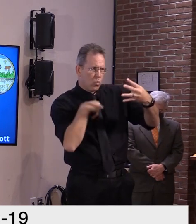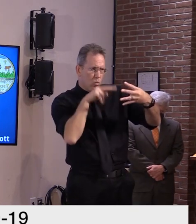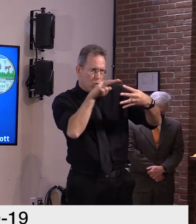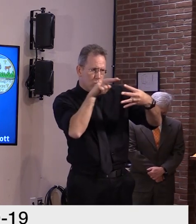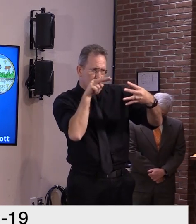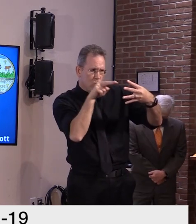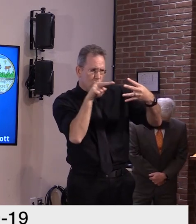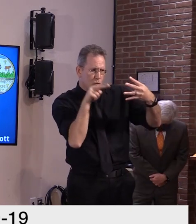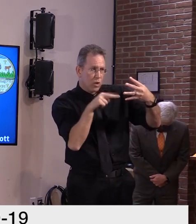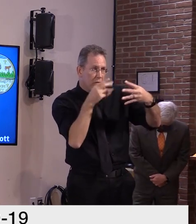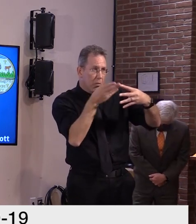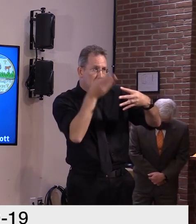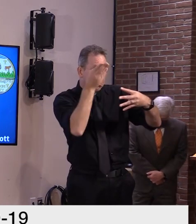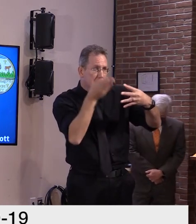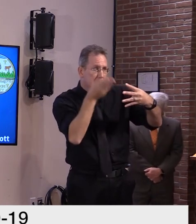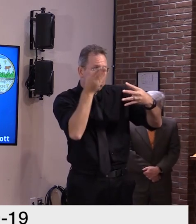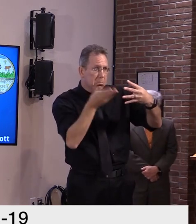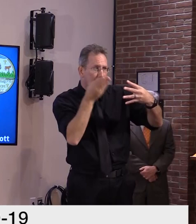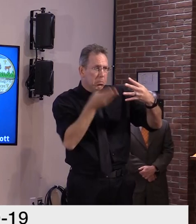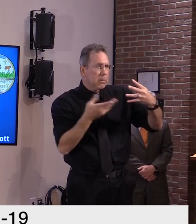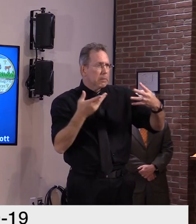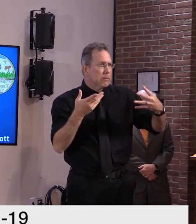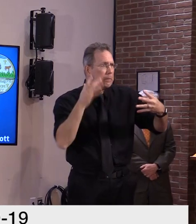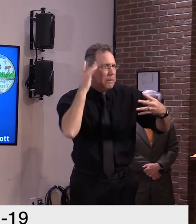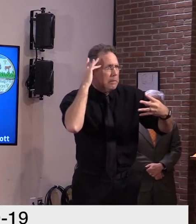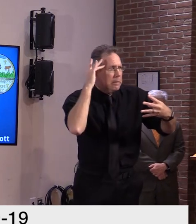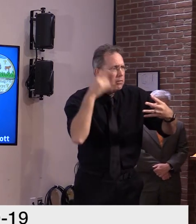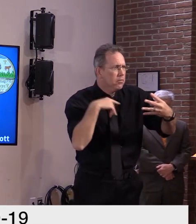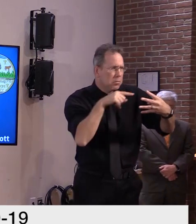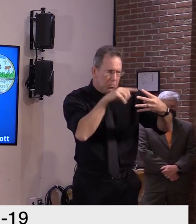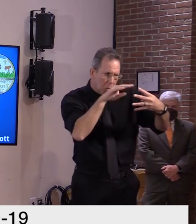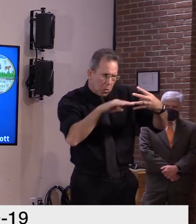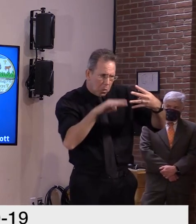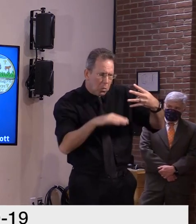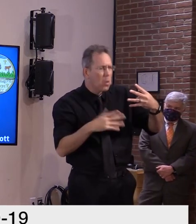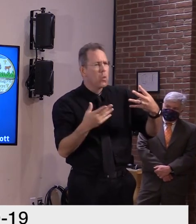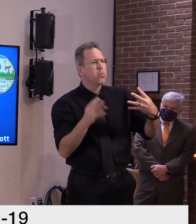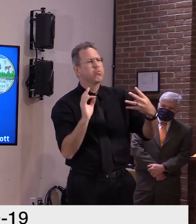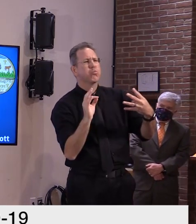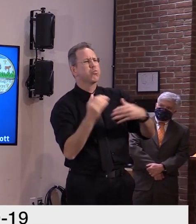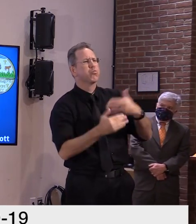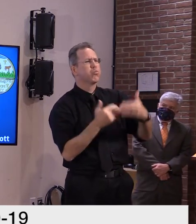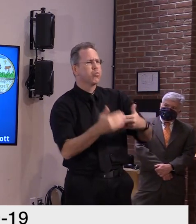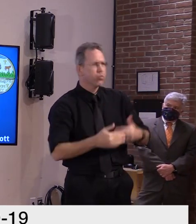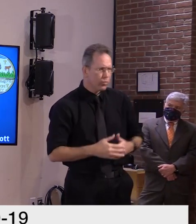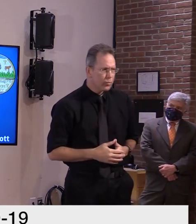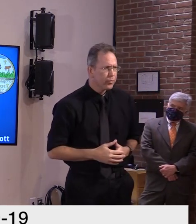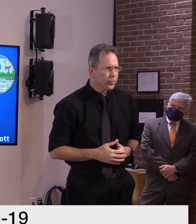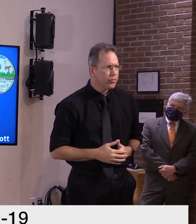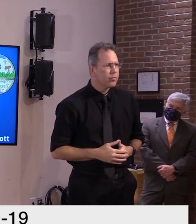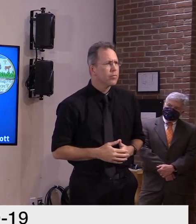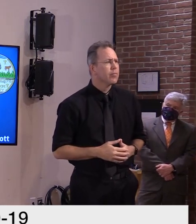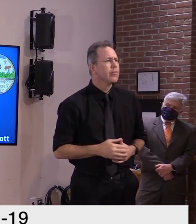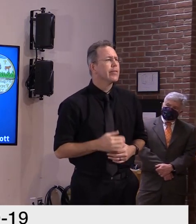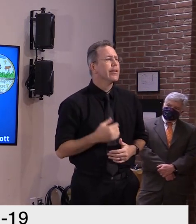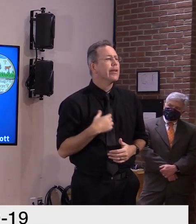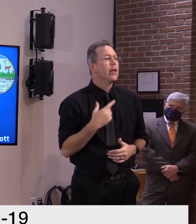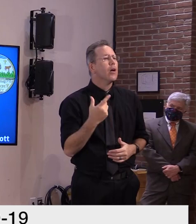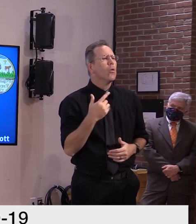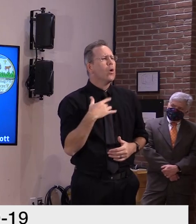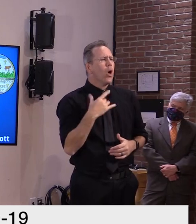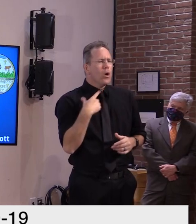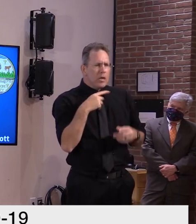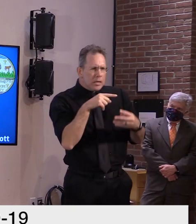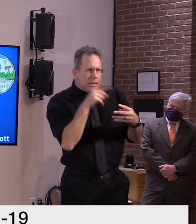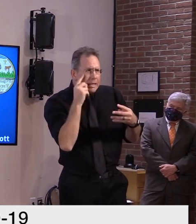been hearing a lot of questions about and discussion on is a great example of that. It's like, we need to open the ski